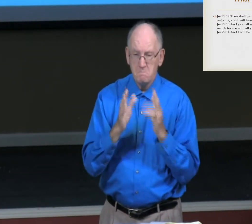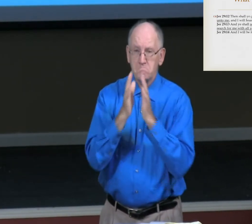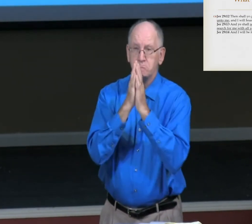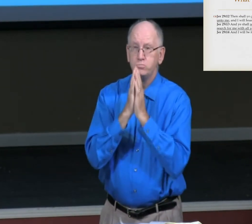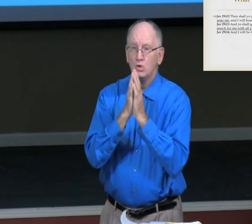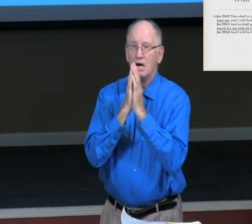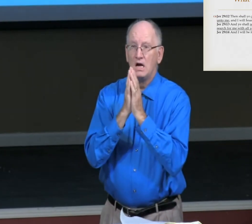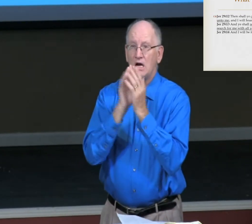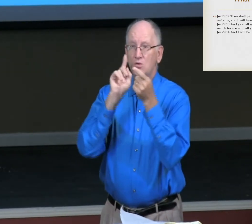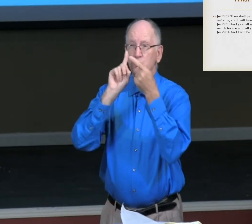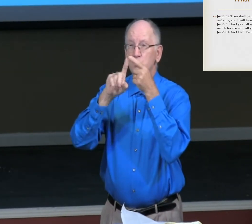God.